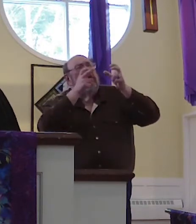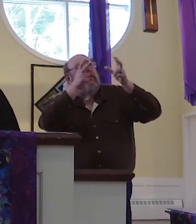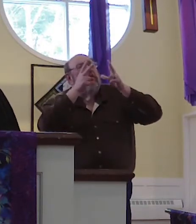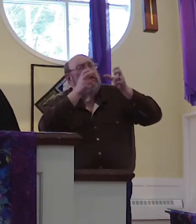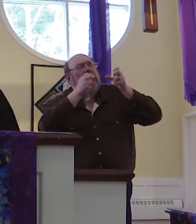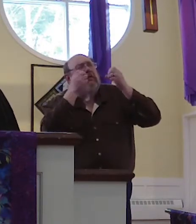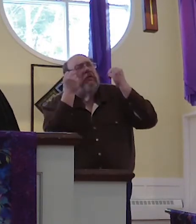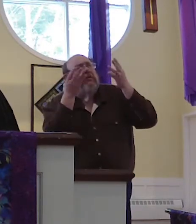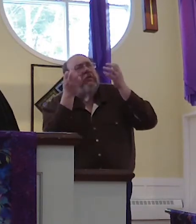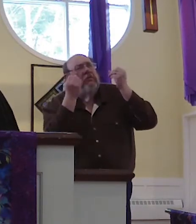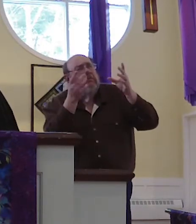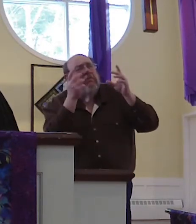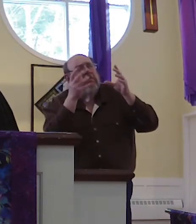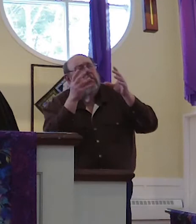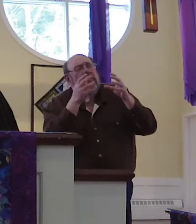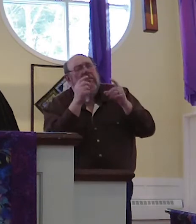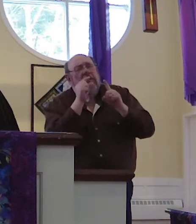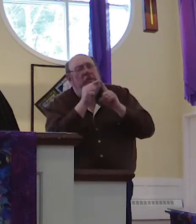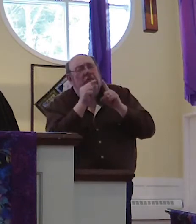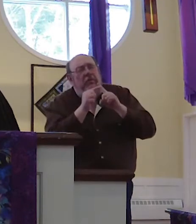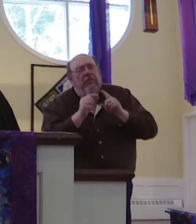many words."